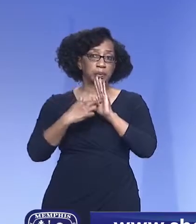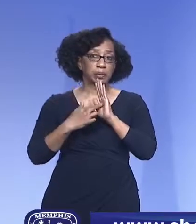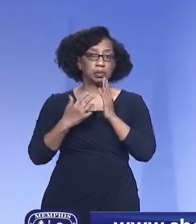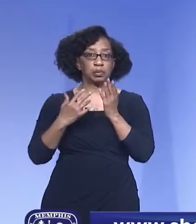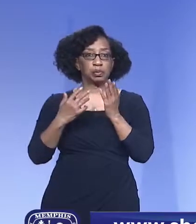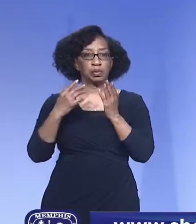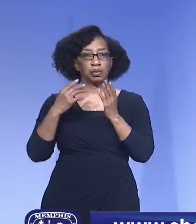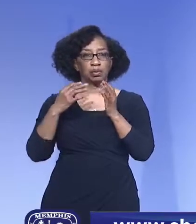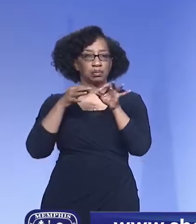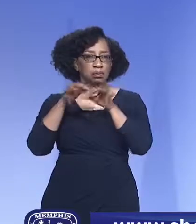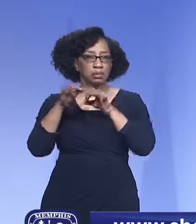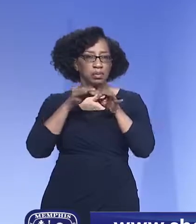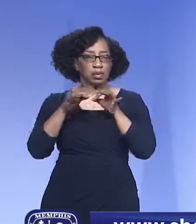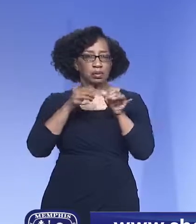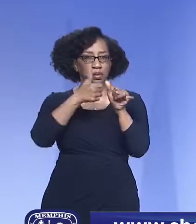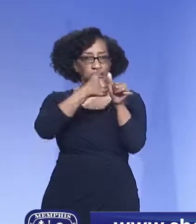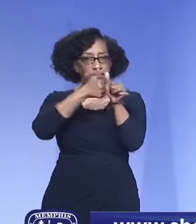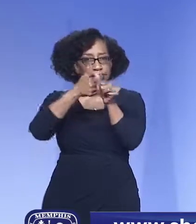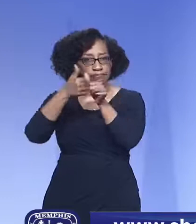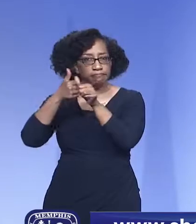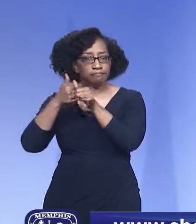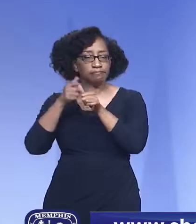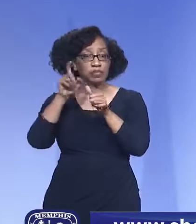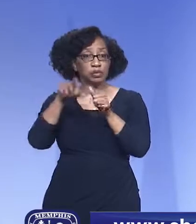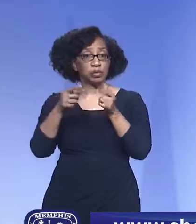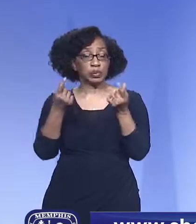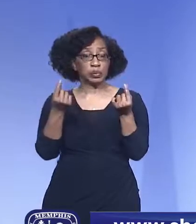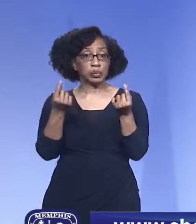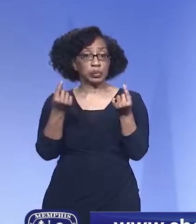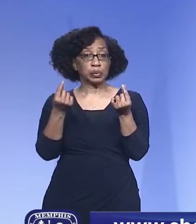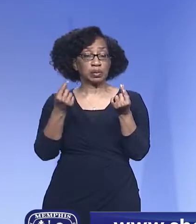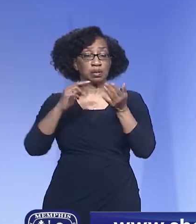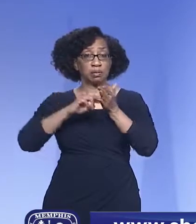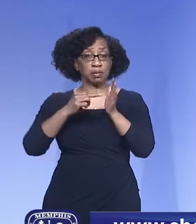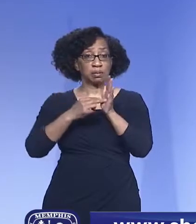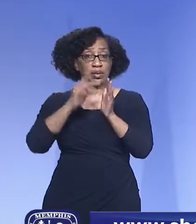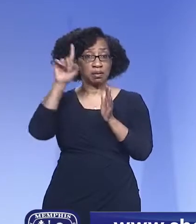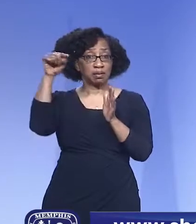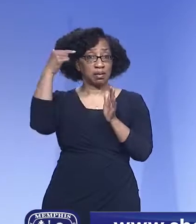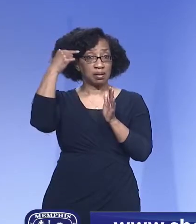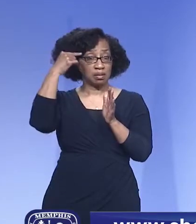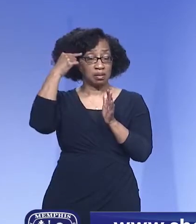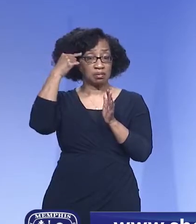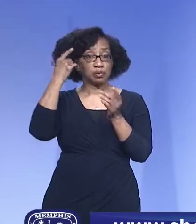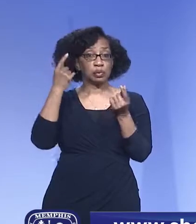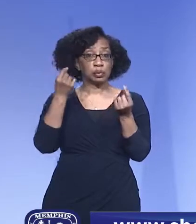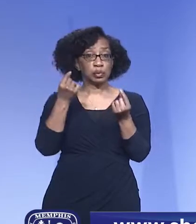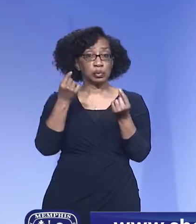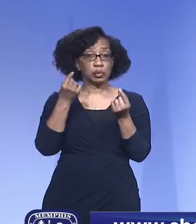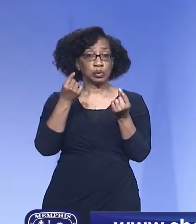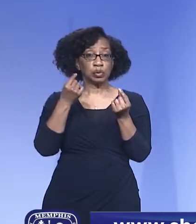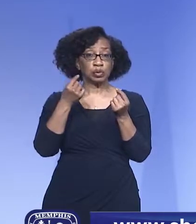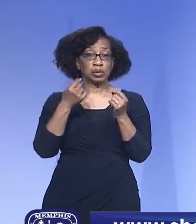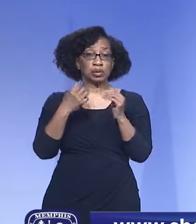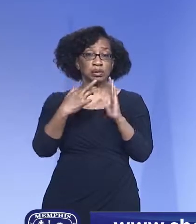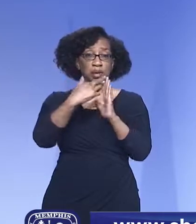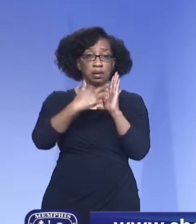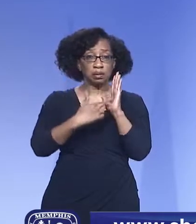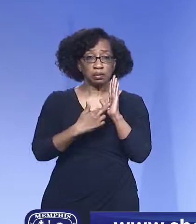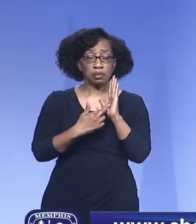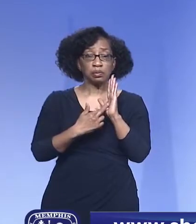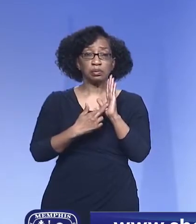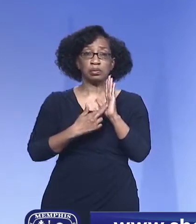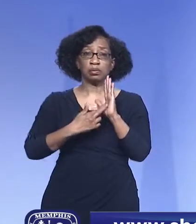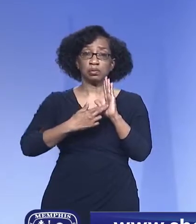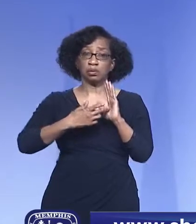what citizens and individuals should do then should move from a requirement